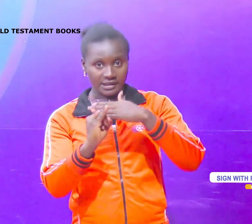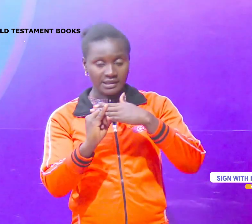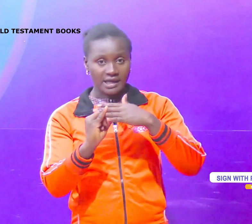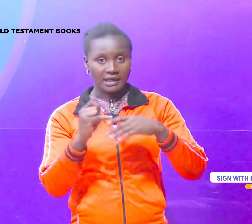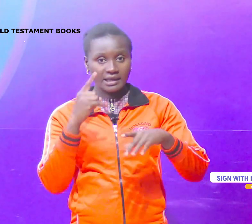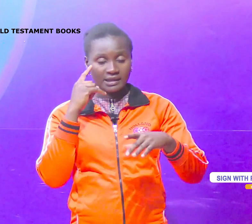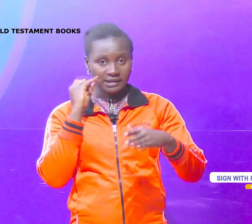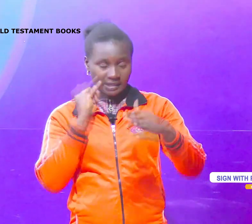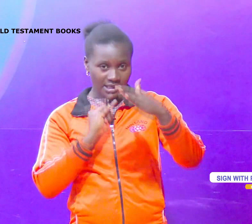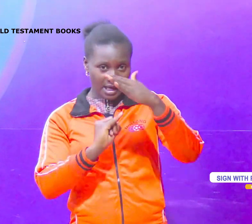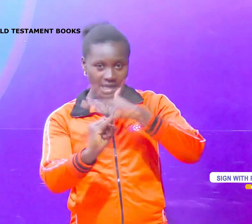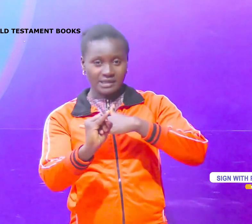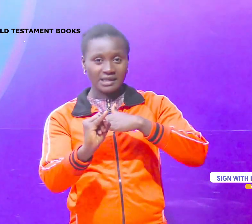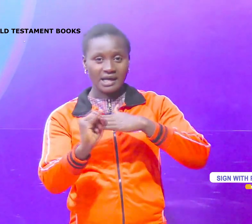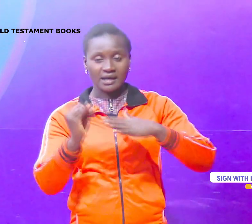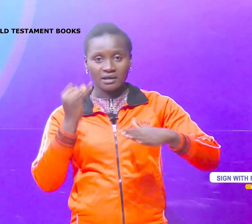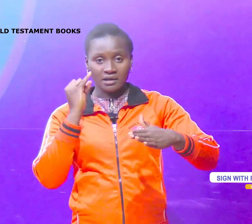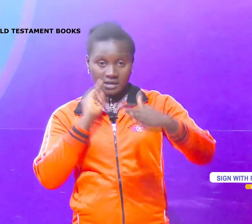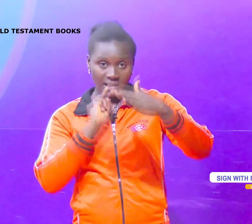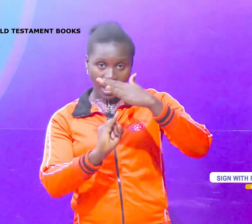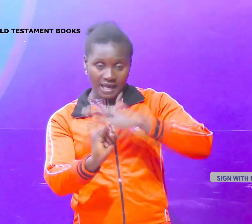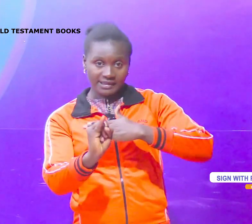like this. Isaiah,